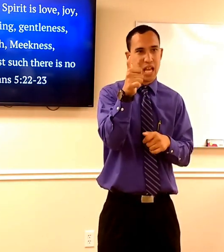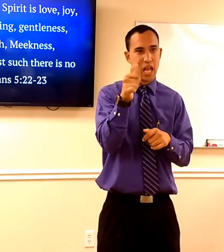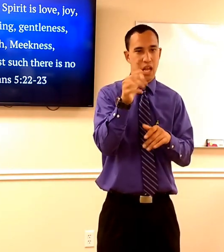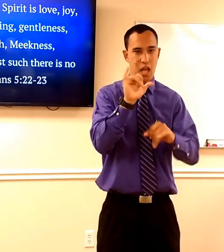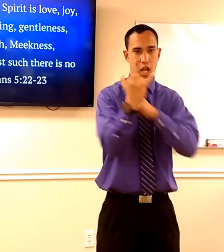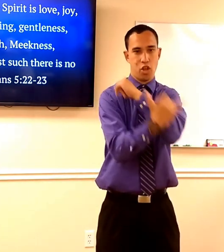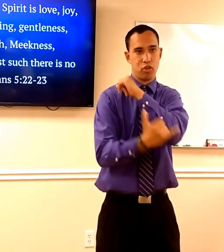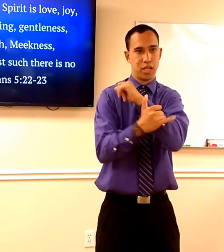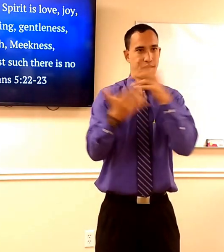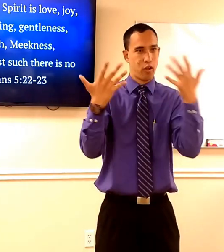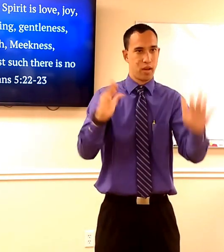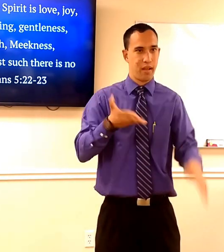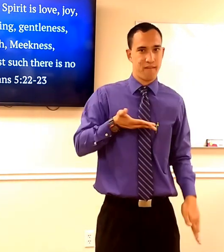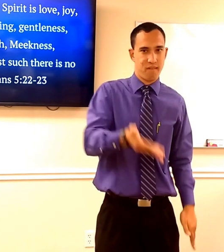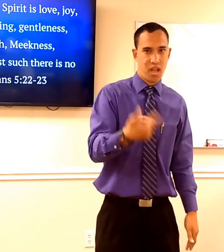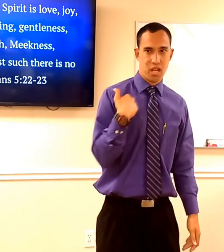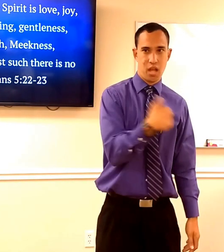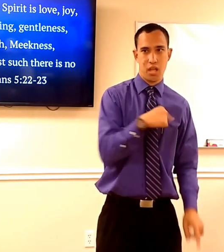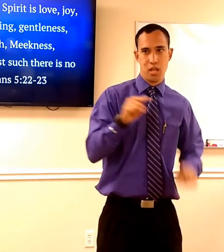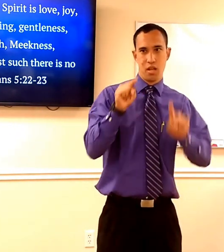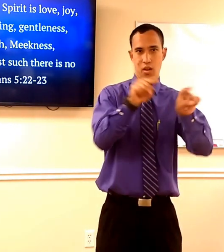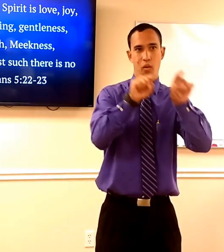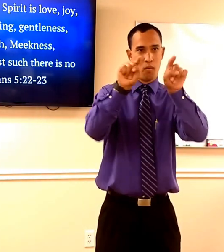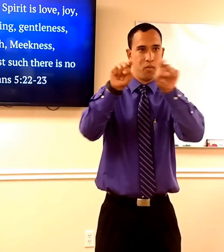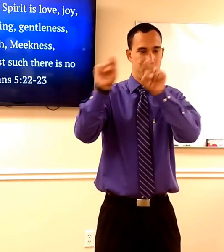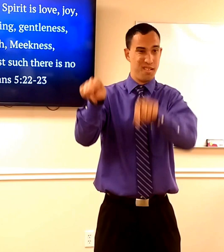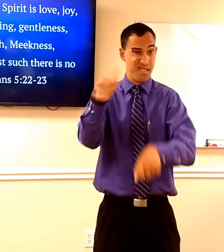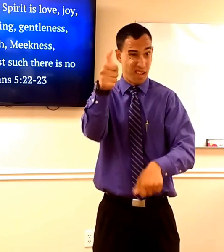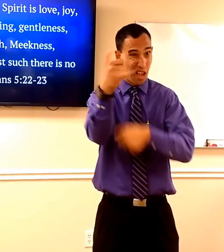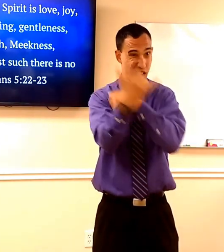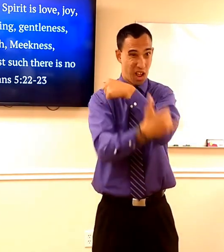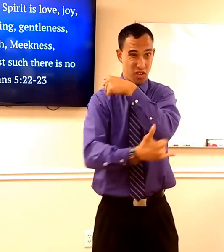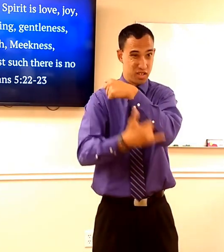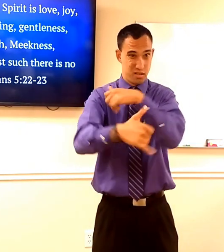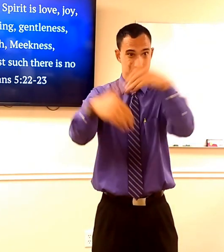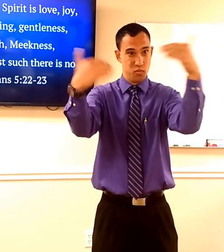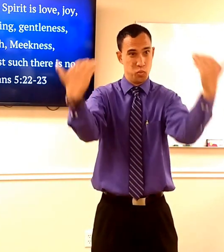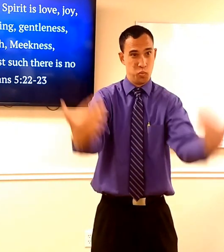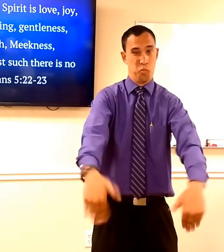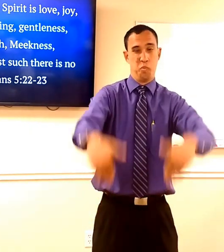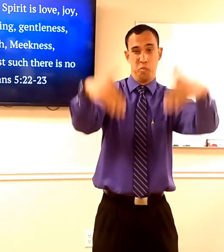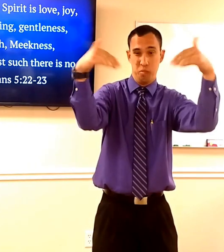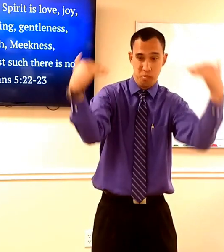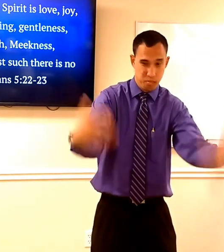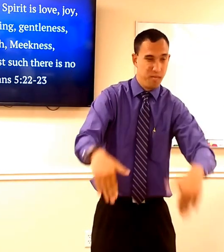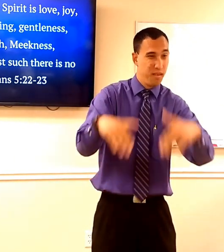so we already have invitations from 10 countries to go there, 10 countries, can you believe that?